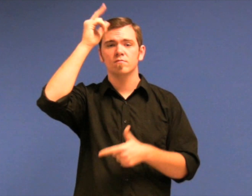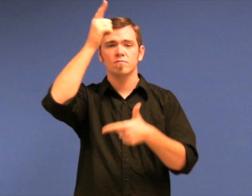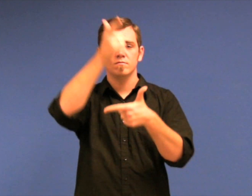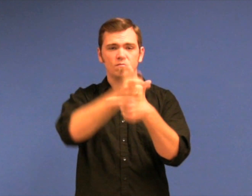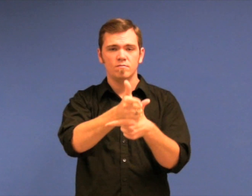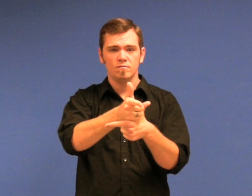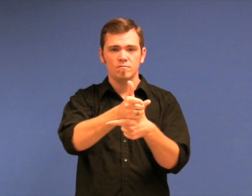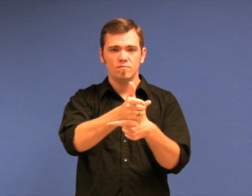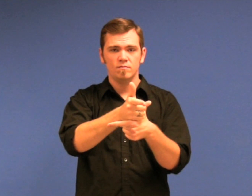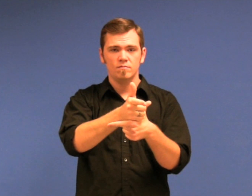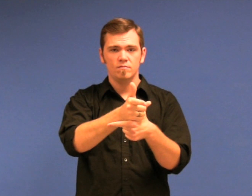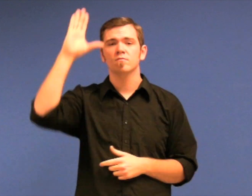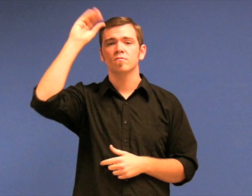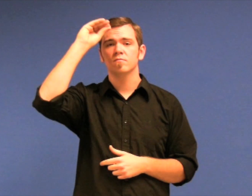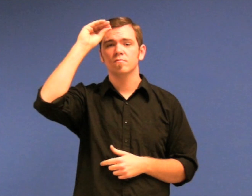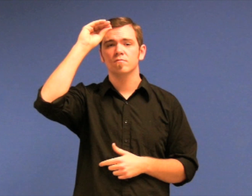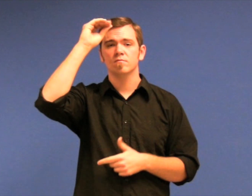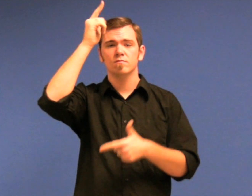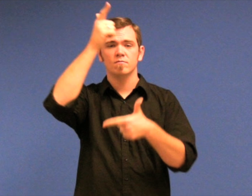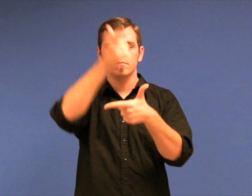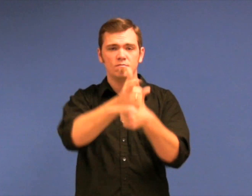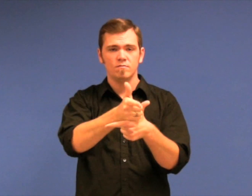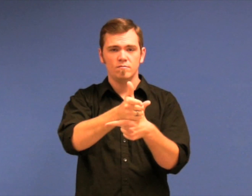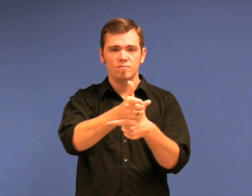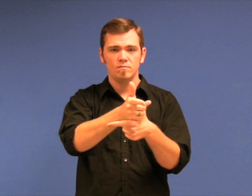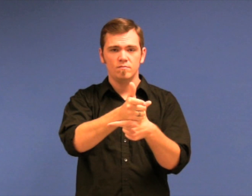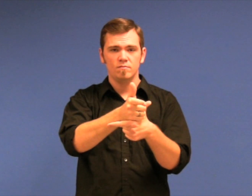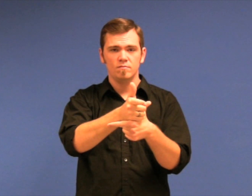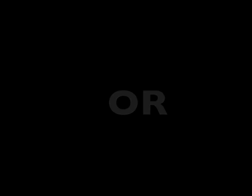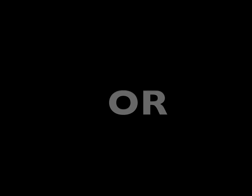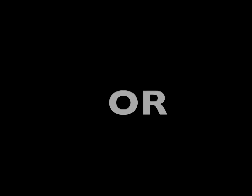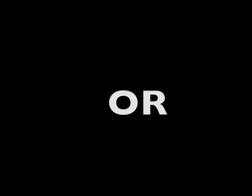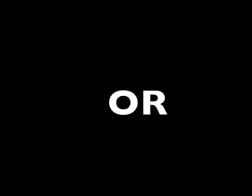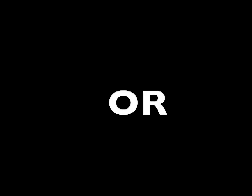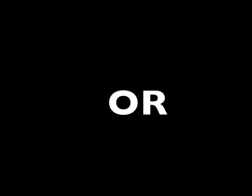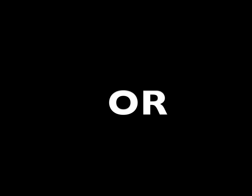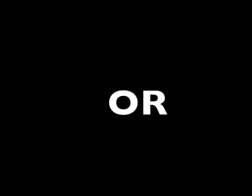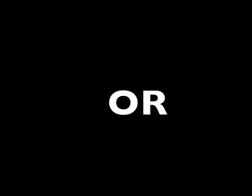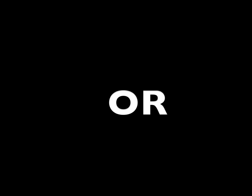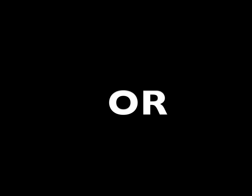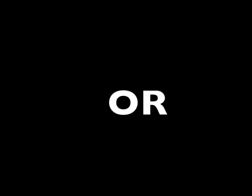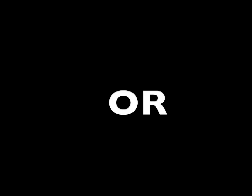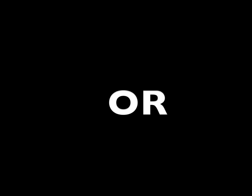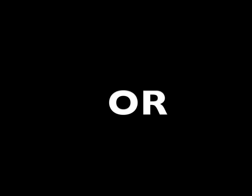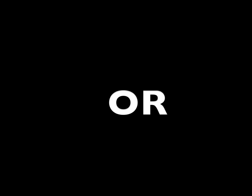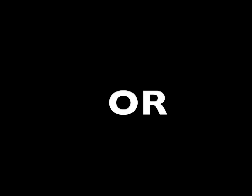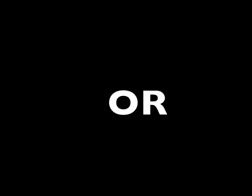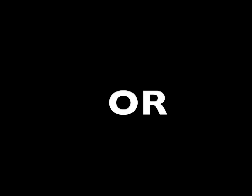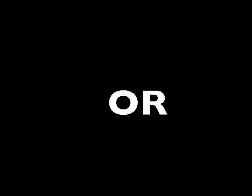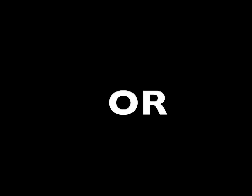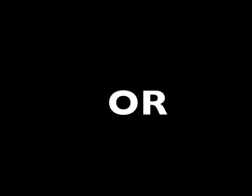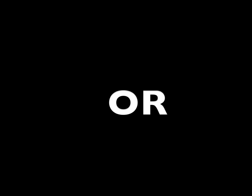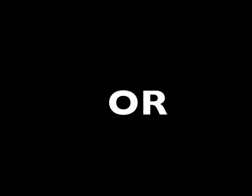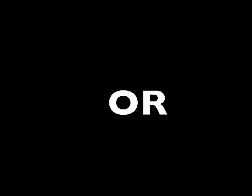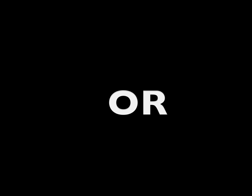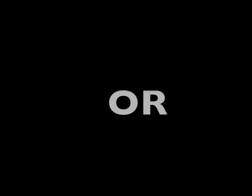there's the shorter version, brother. Or the shortest, quickest version